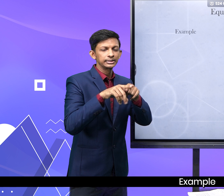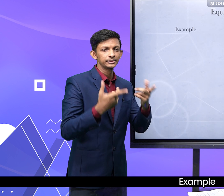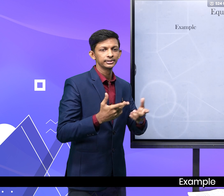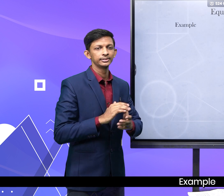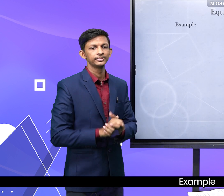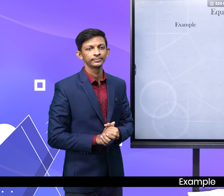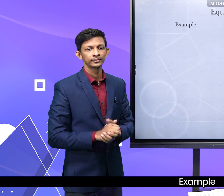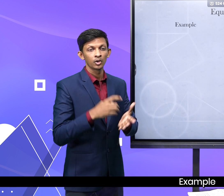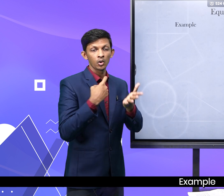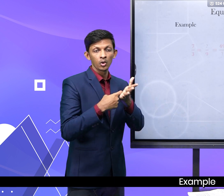Example.